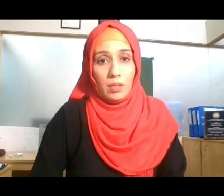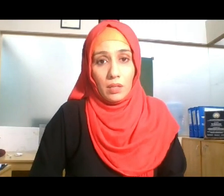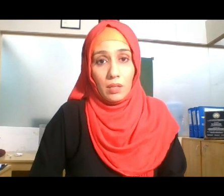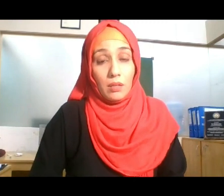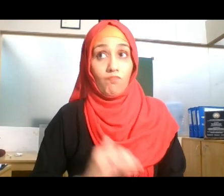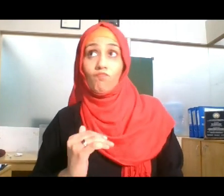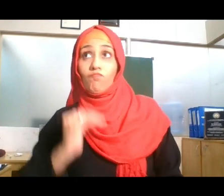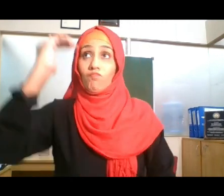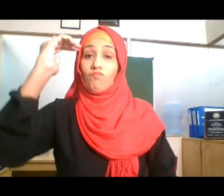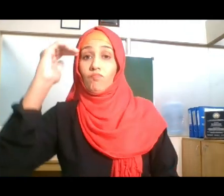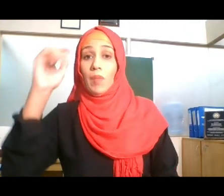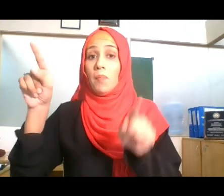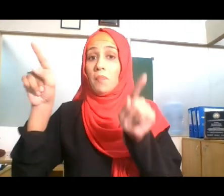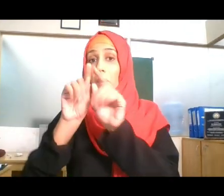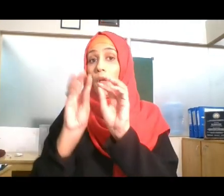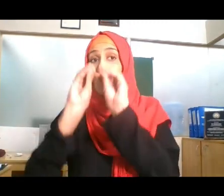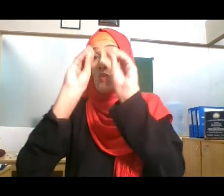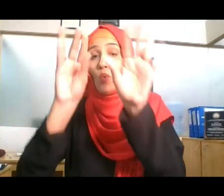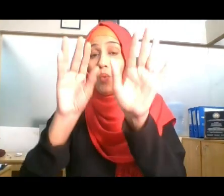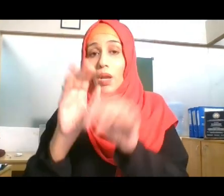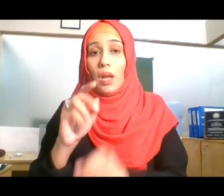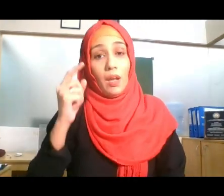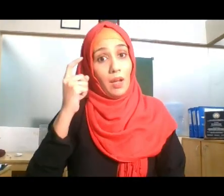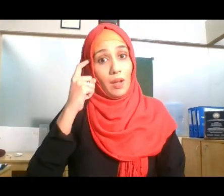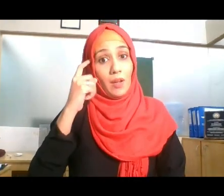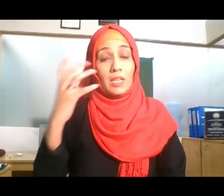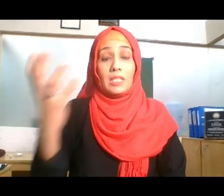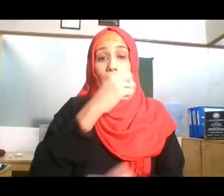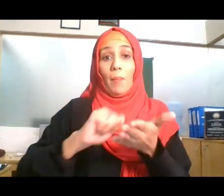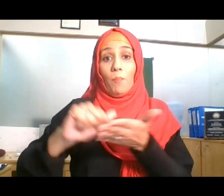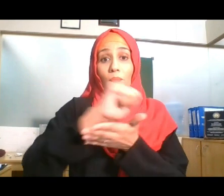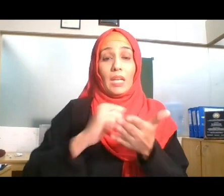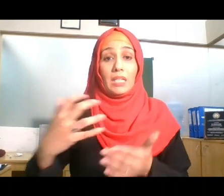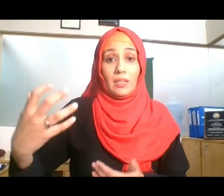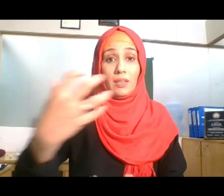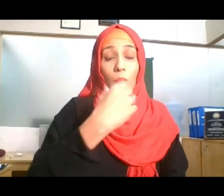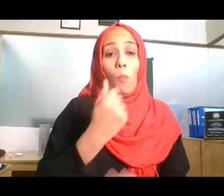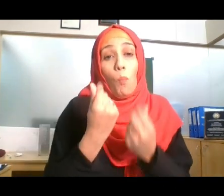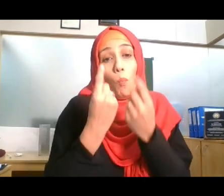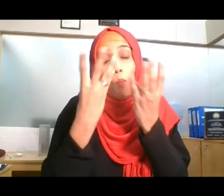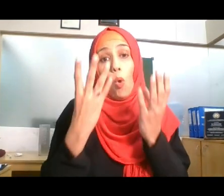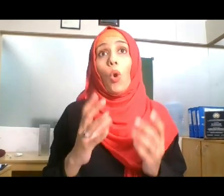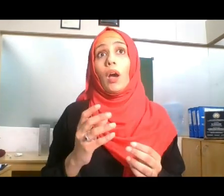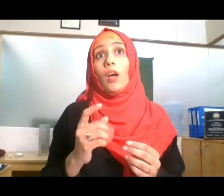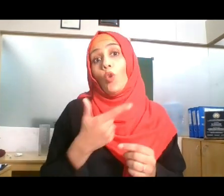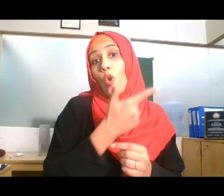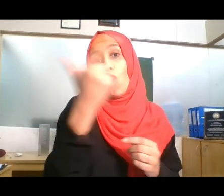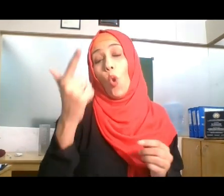that would be ideal across the province to get more people on board